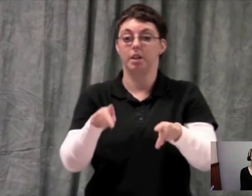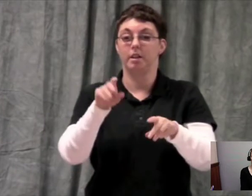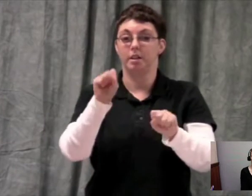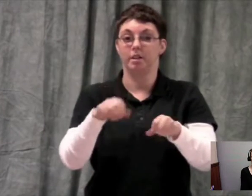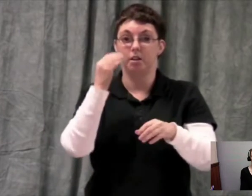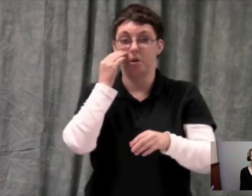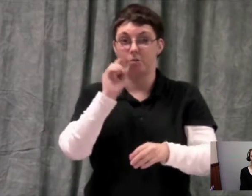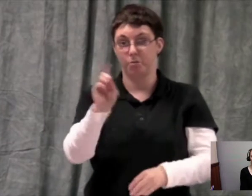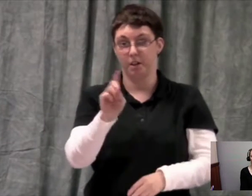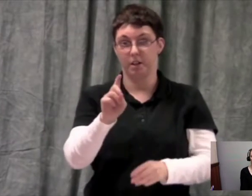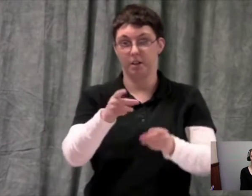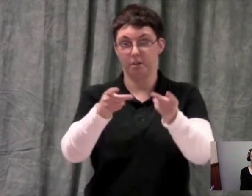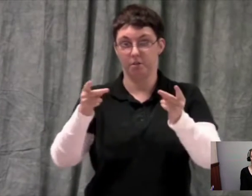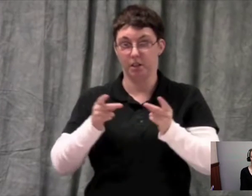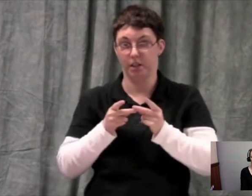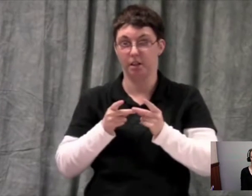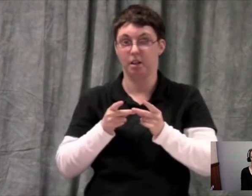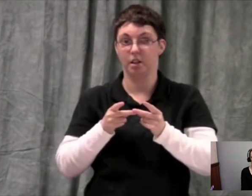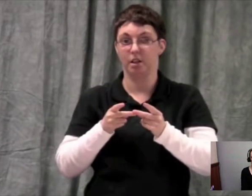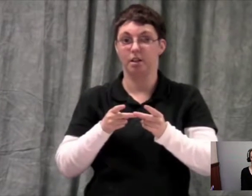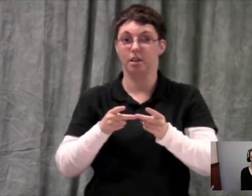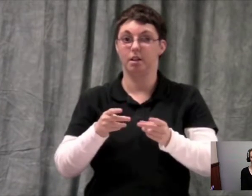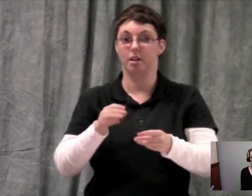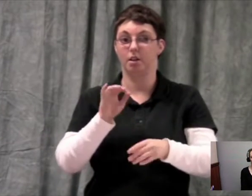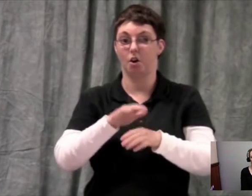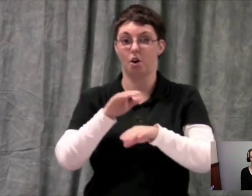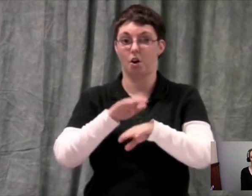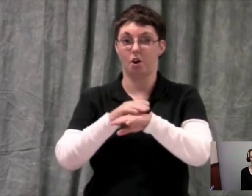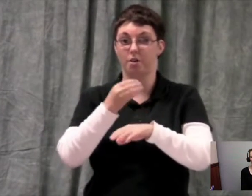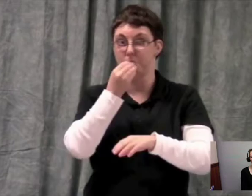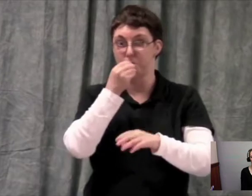know where their food is on the plate.